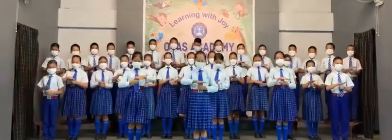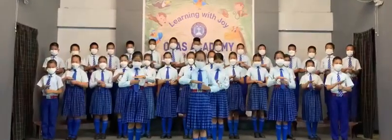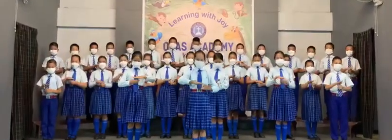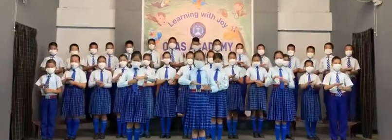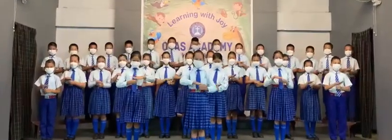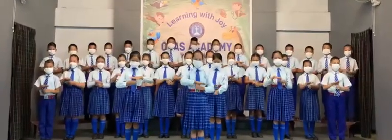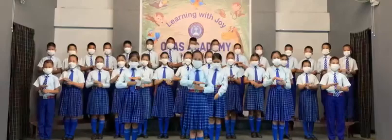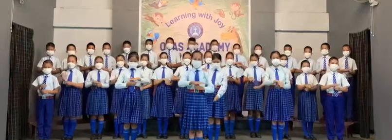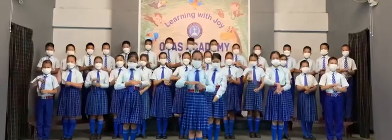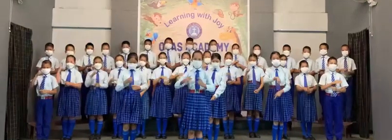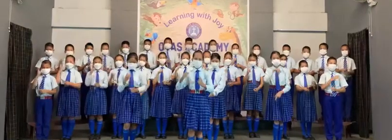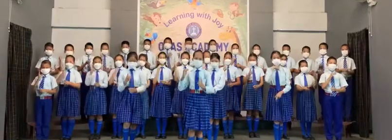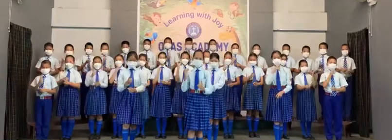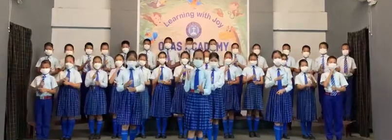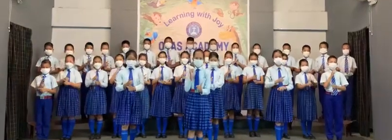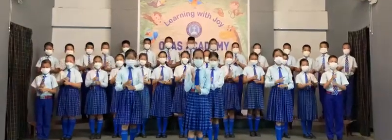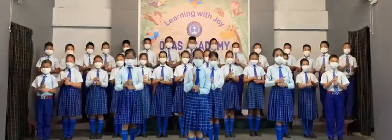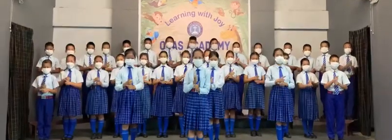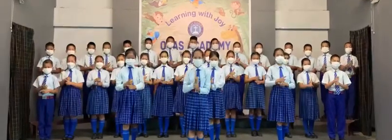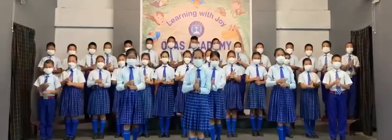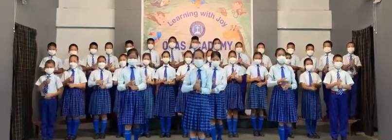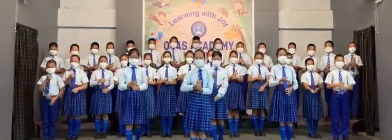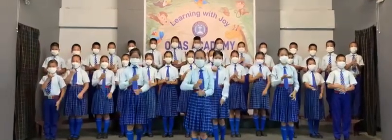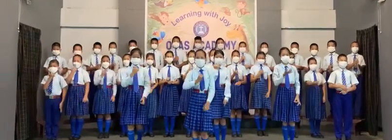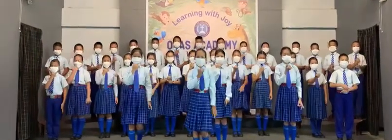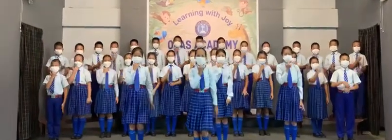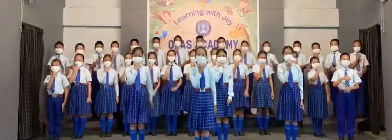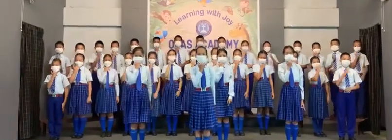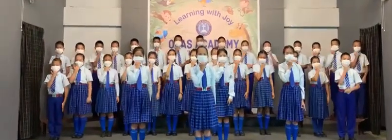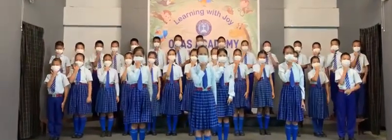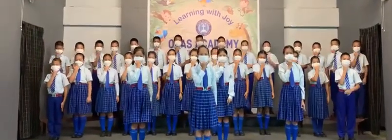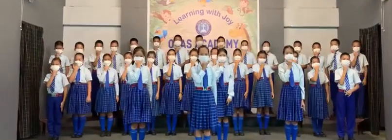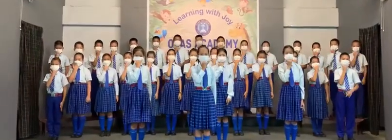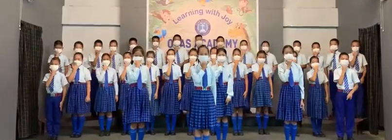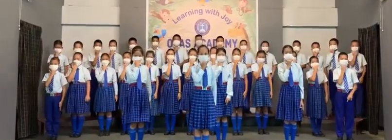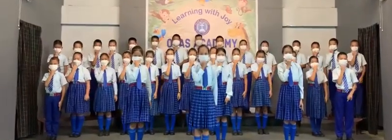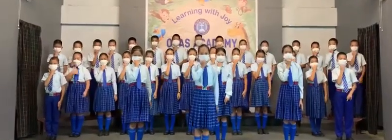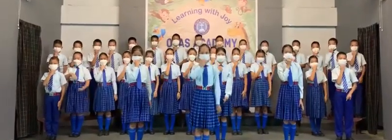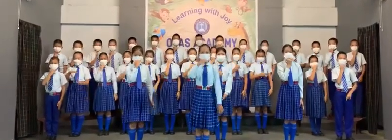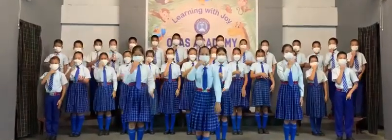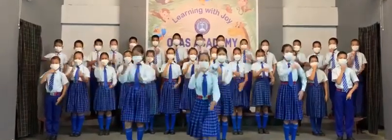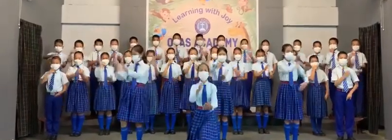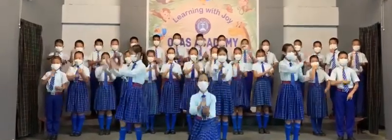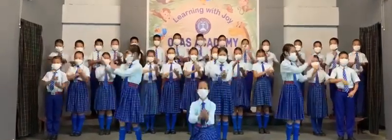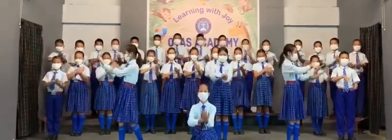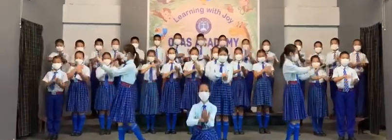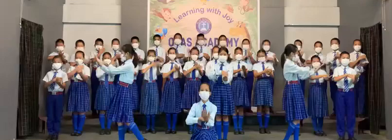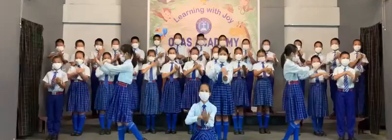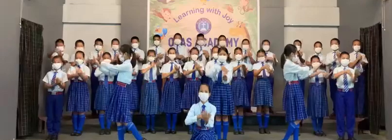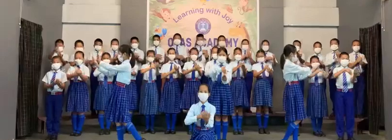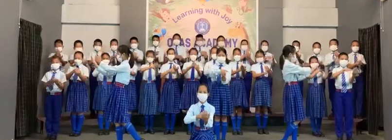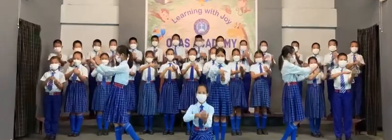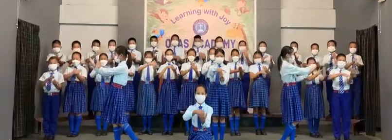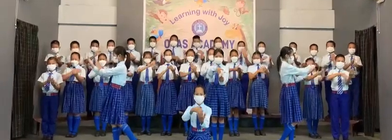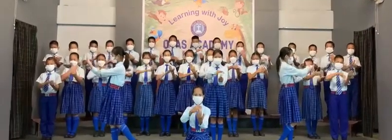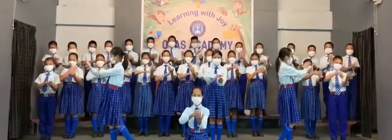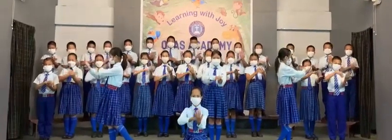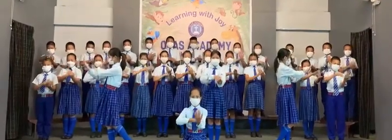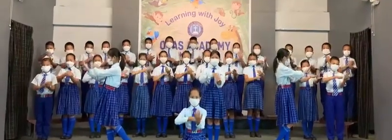above I can write what is wrong, I can sing just